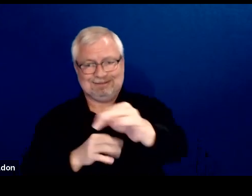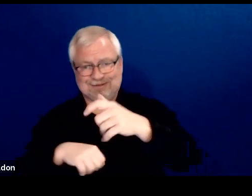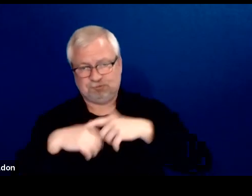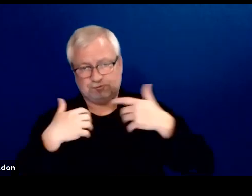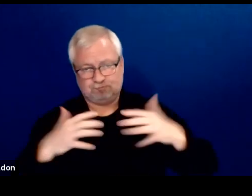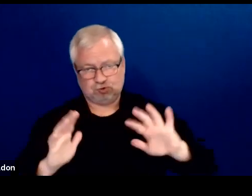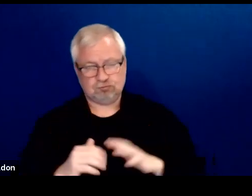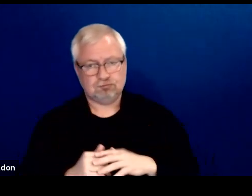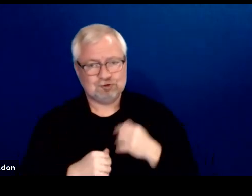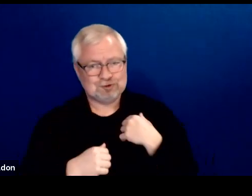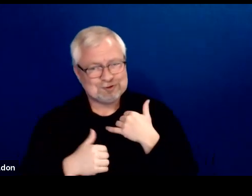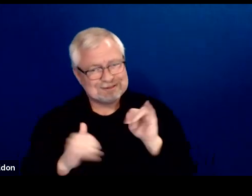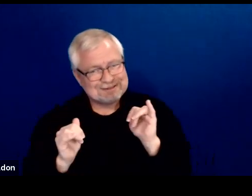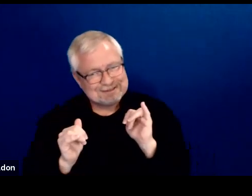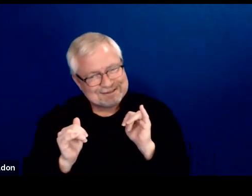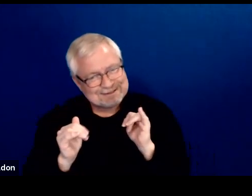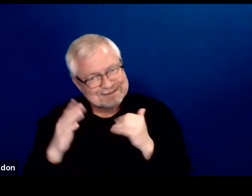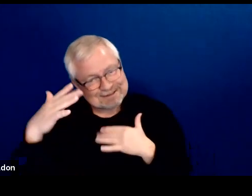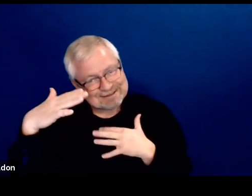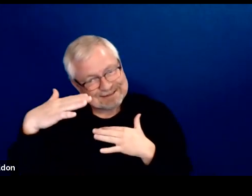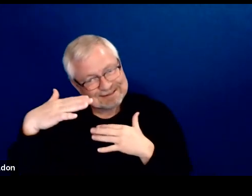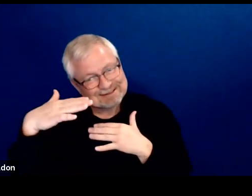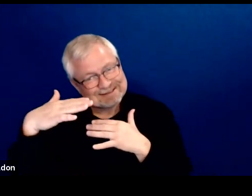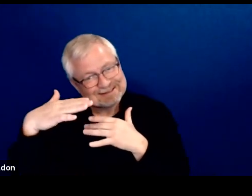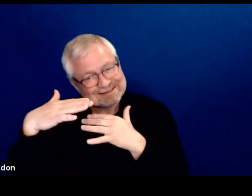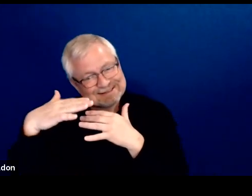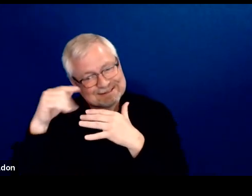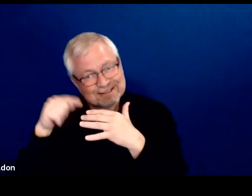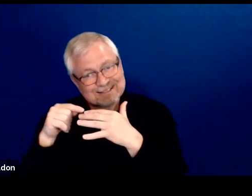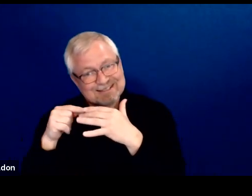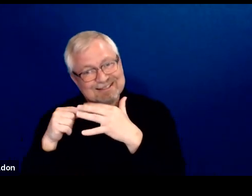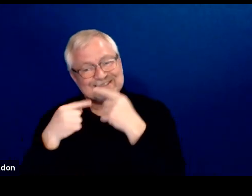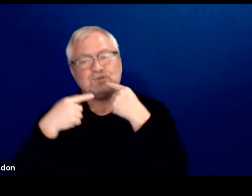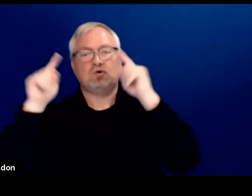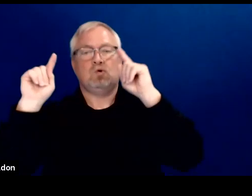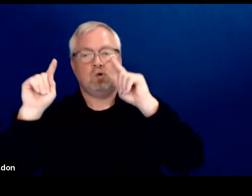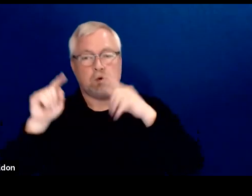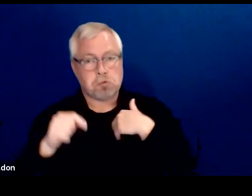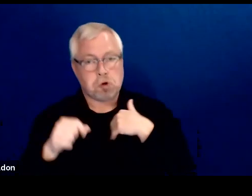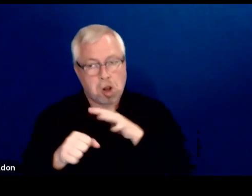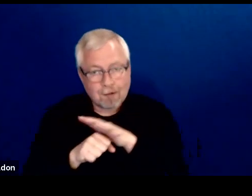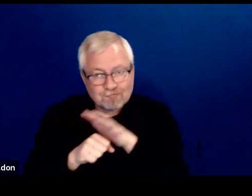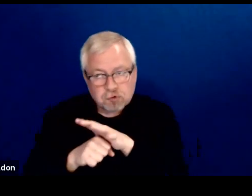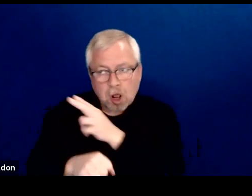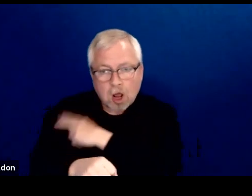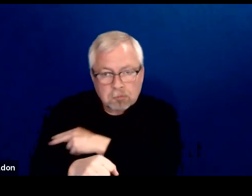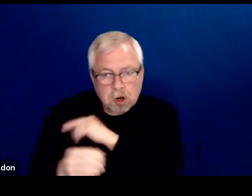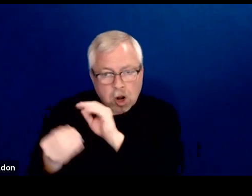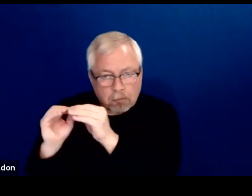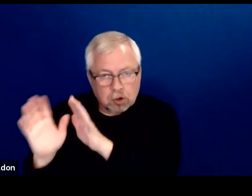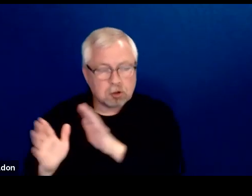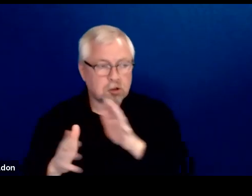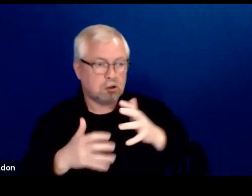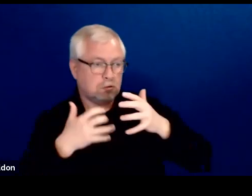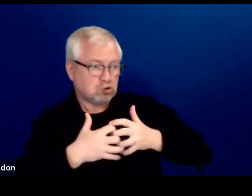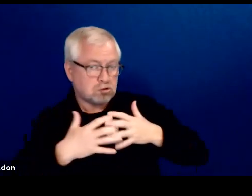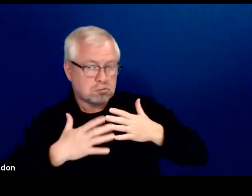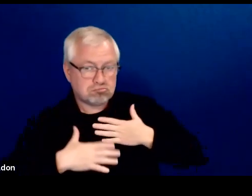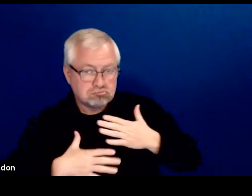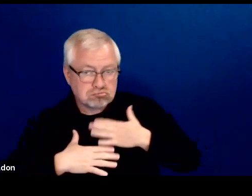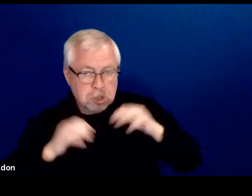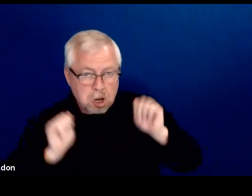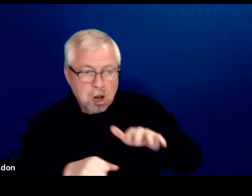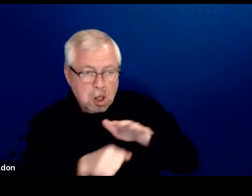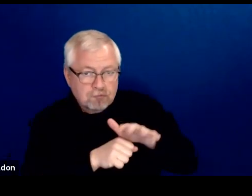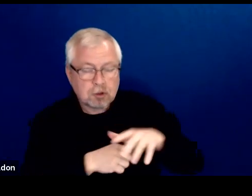of hospitals, capacity of ventilators, capacity of PPE, and keeping our first responders safe and their